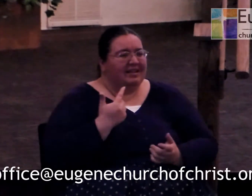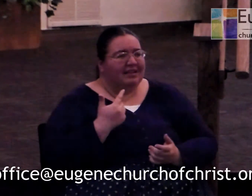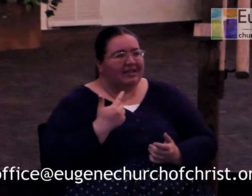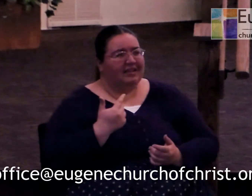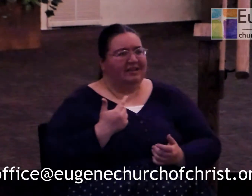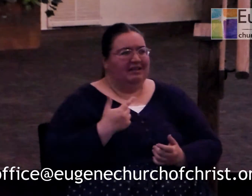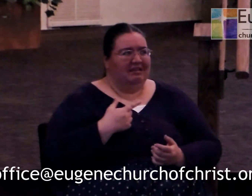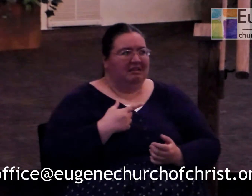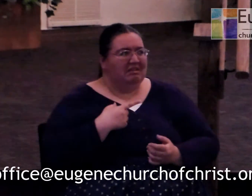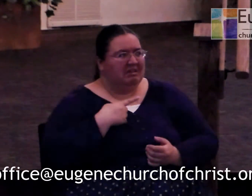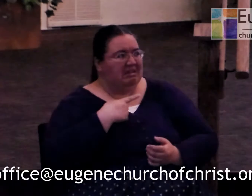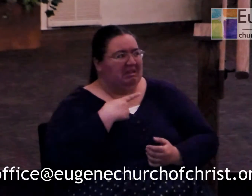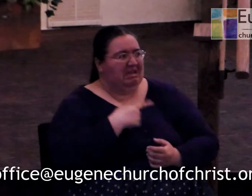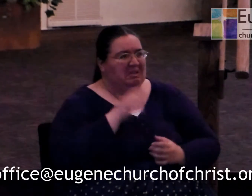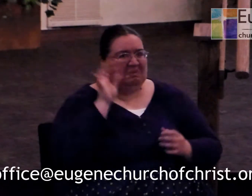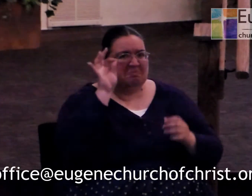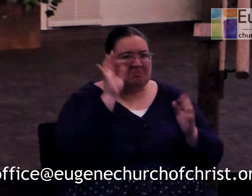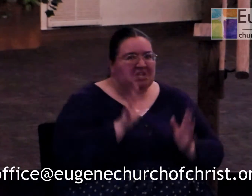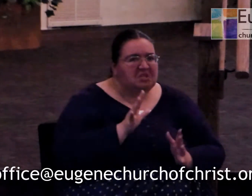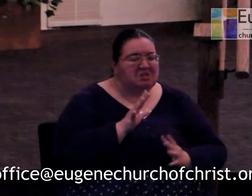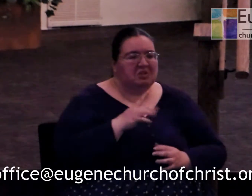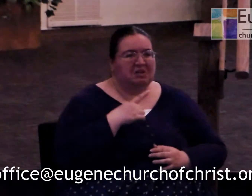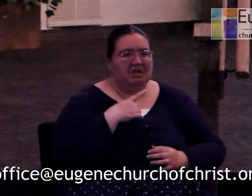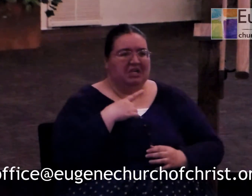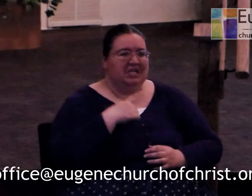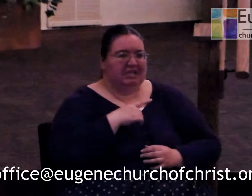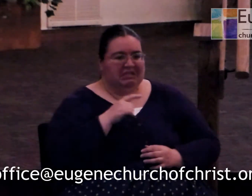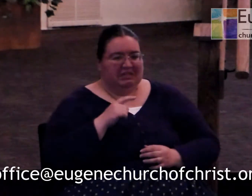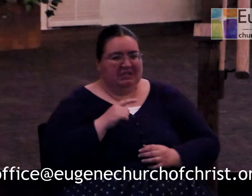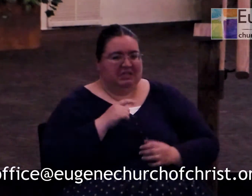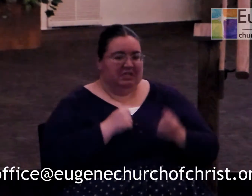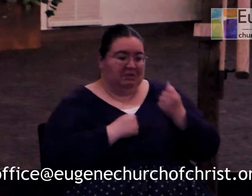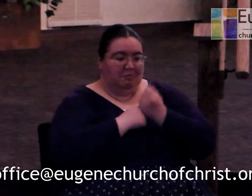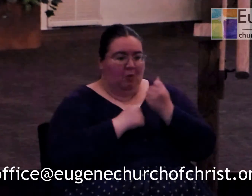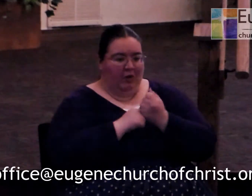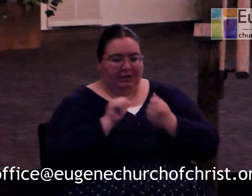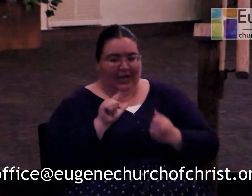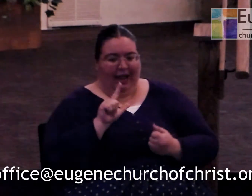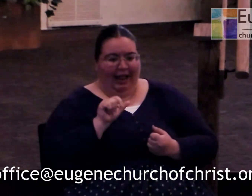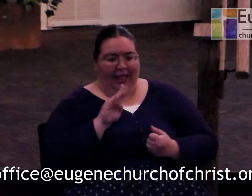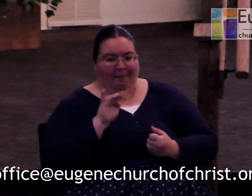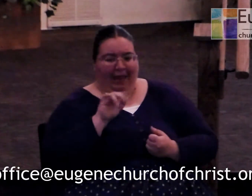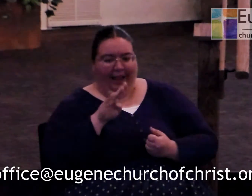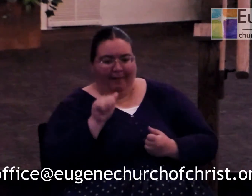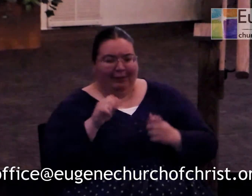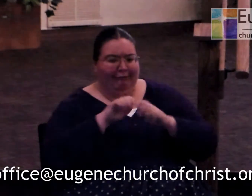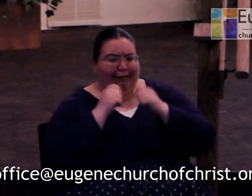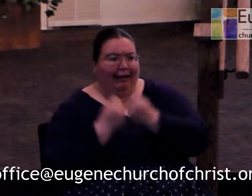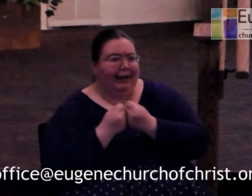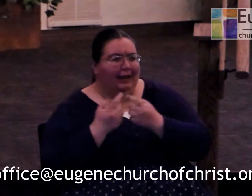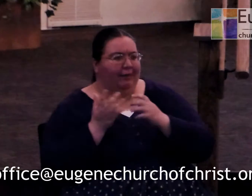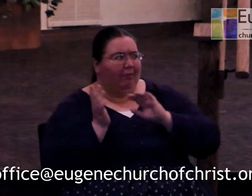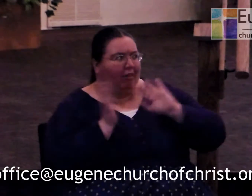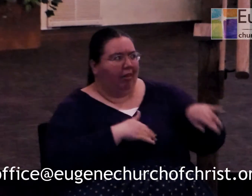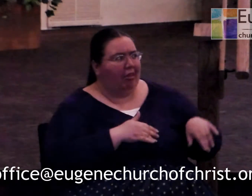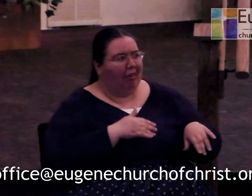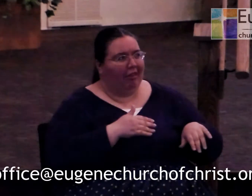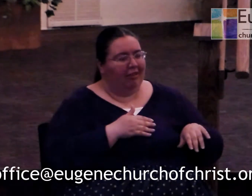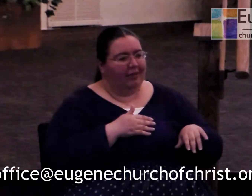preacher. He's whatever he is. Don't want anything to do with it. Those are people you know and